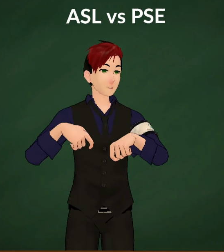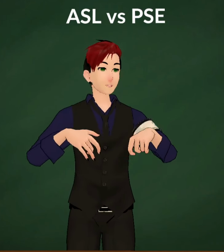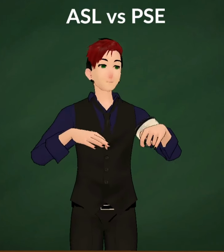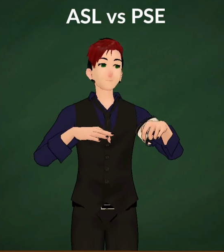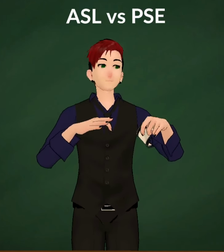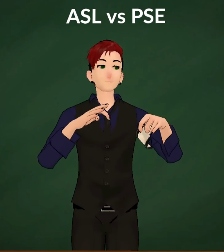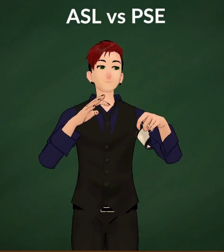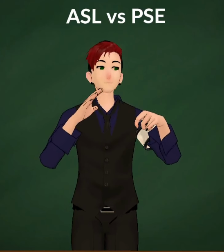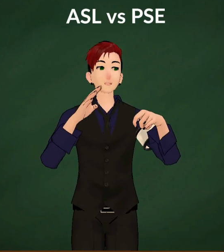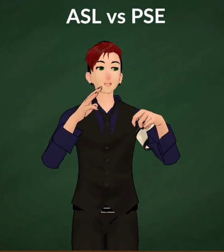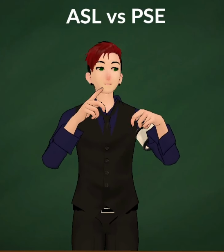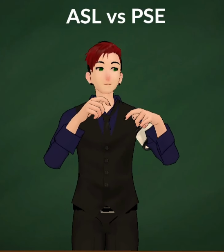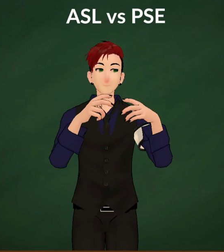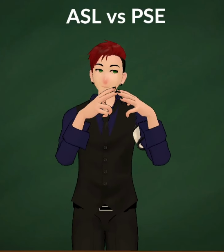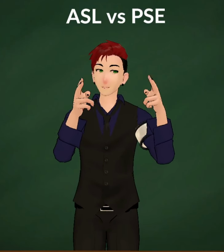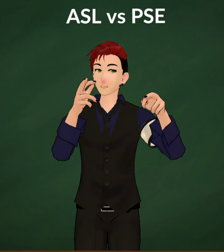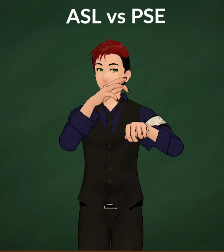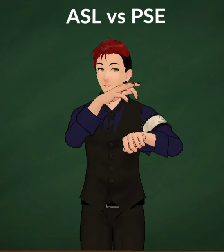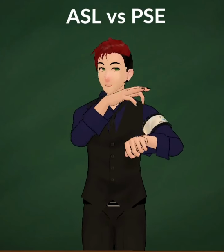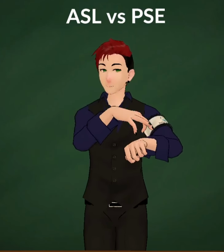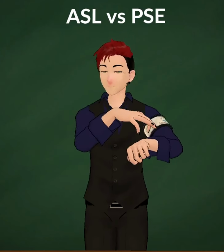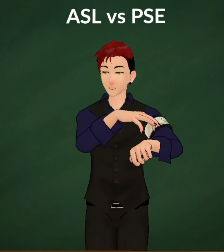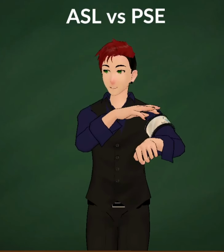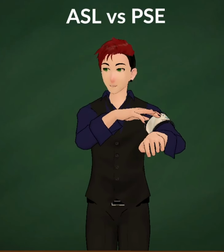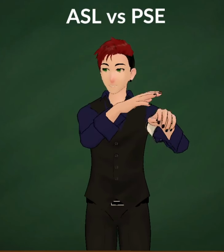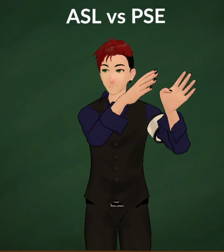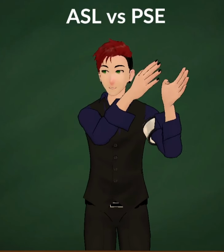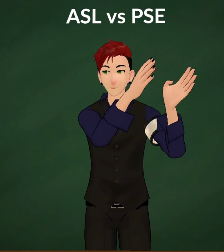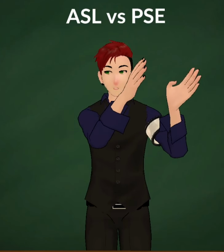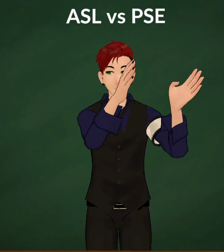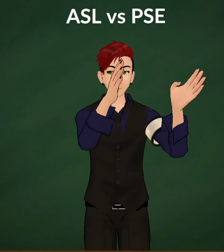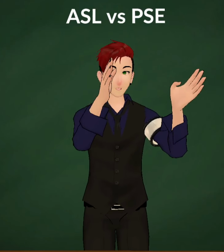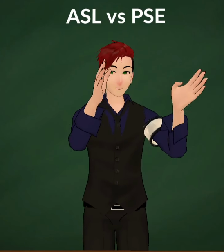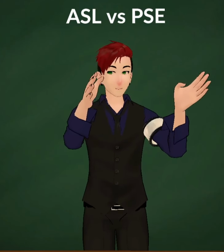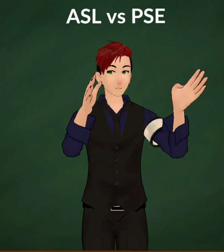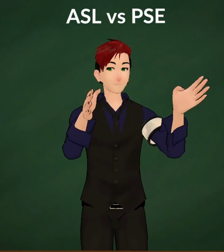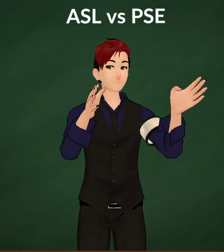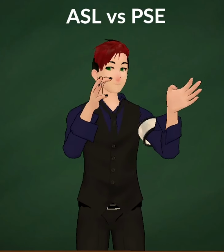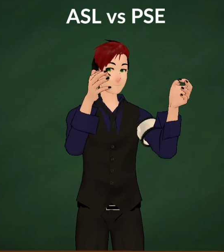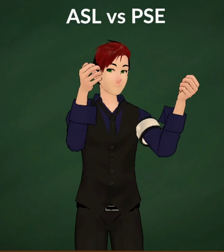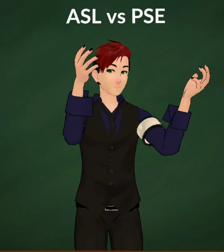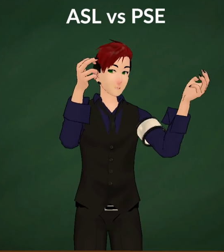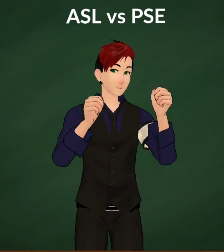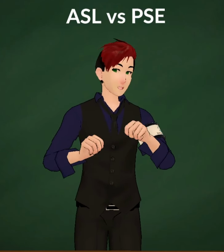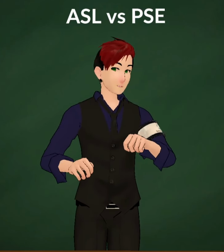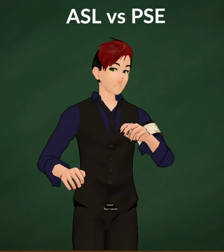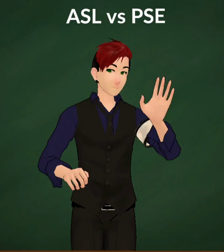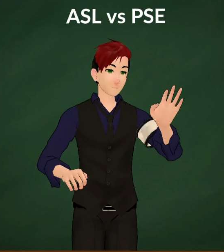me. But it is very much English word order with signs. That's